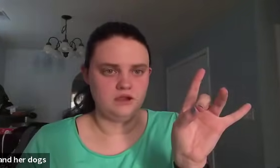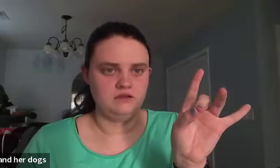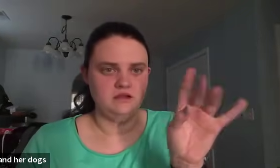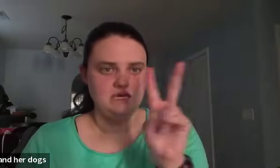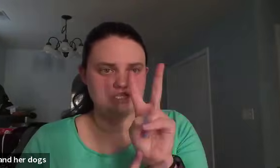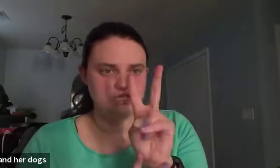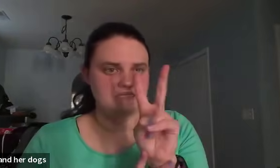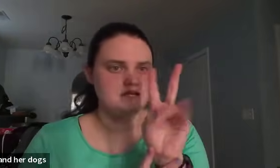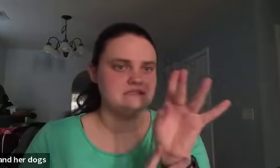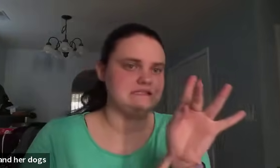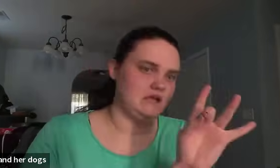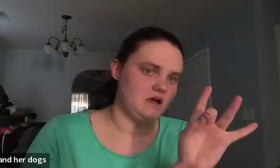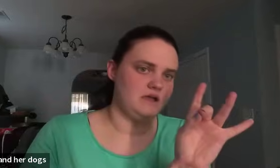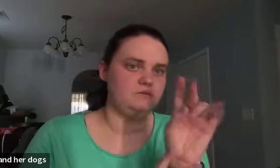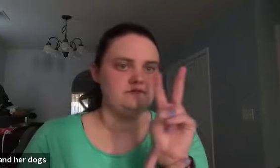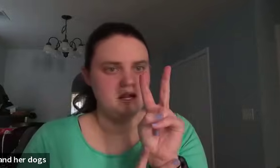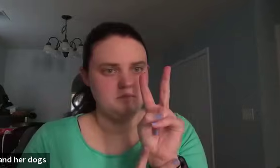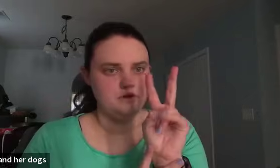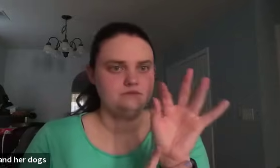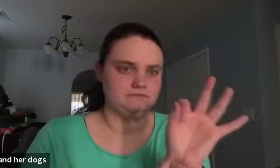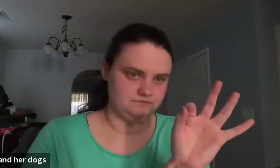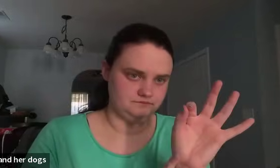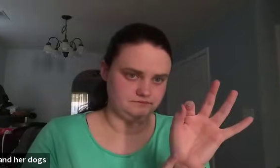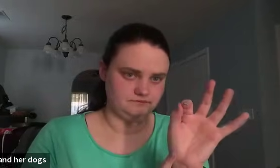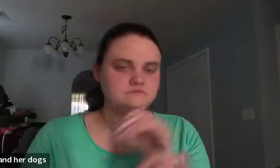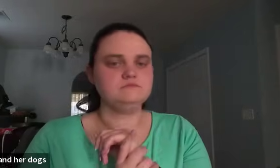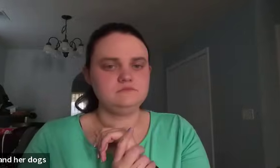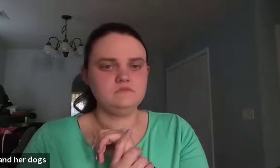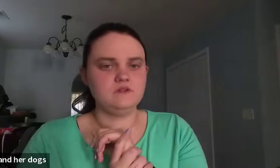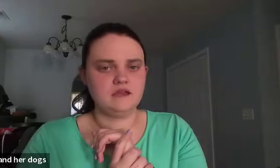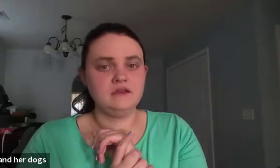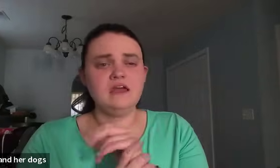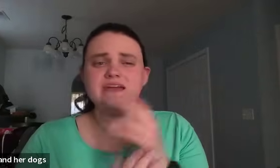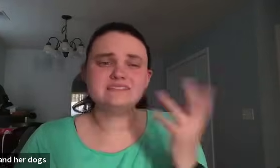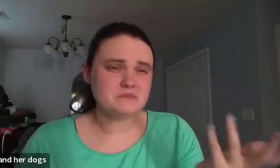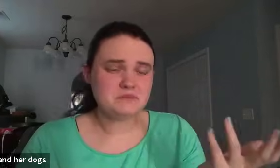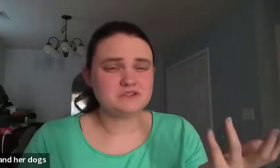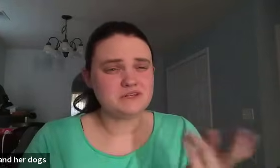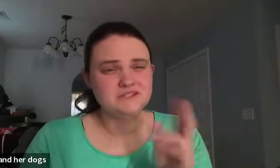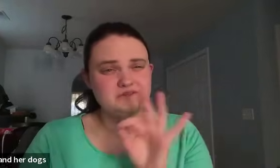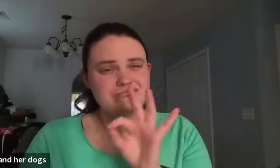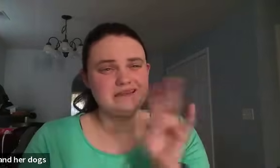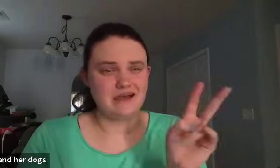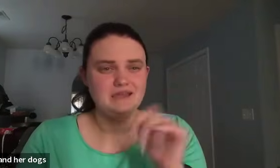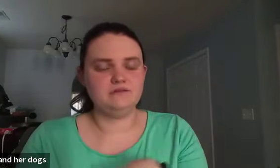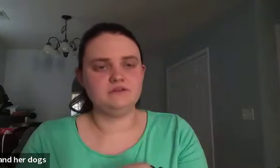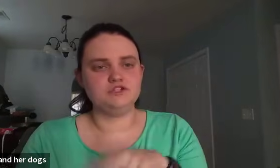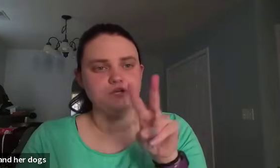Okay? It's just that slide with the number. Okay. And some people don't even do the slide. They'll just